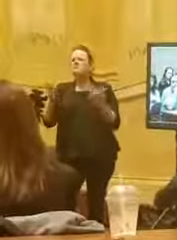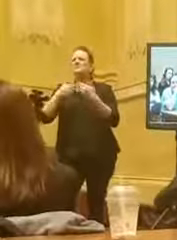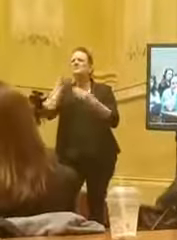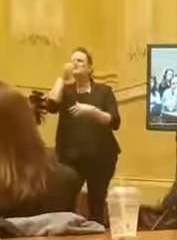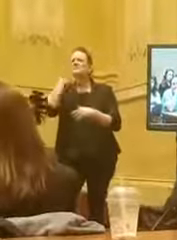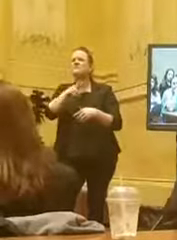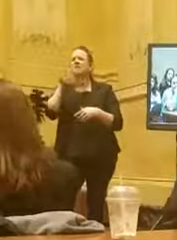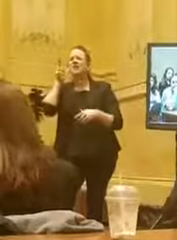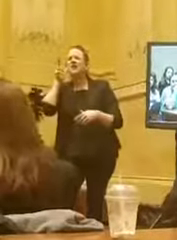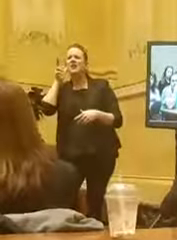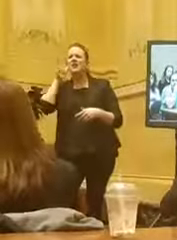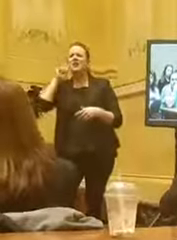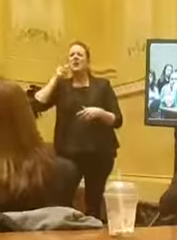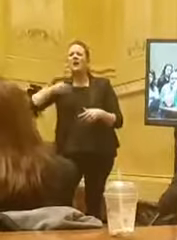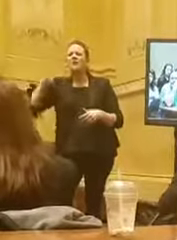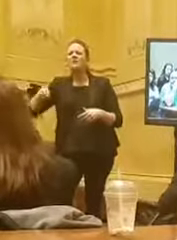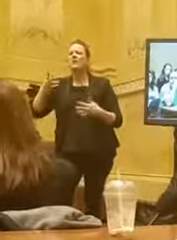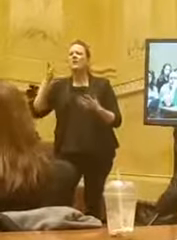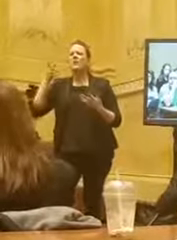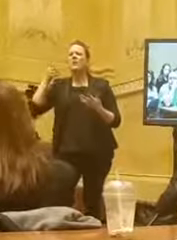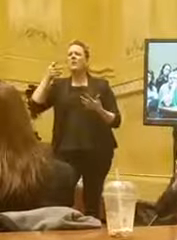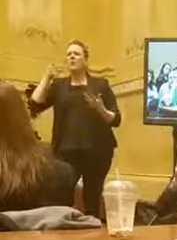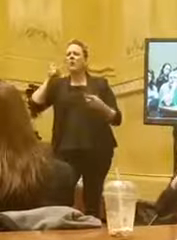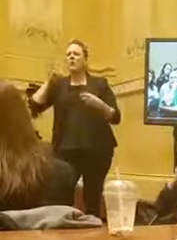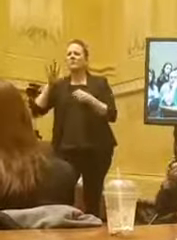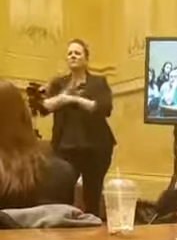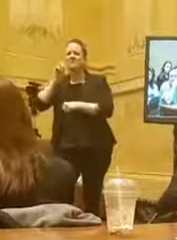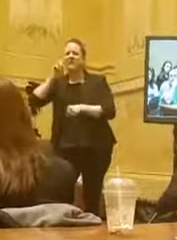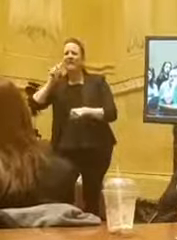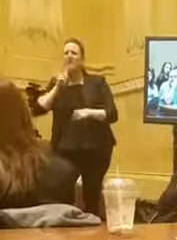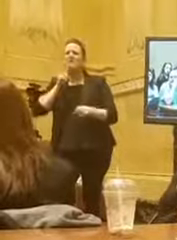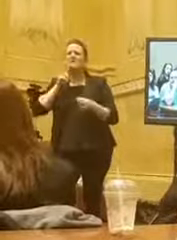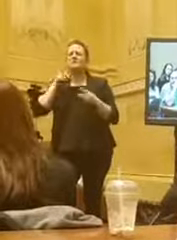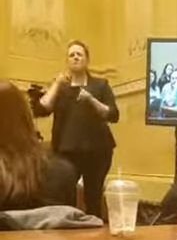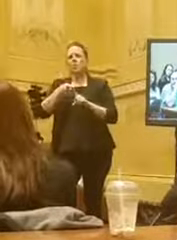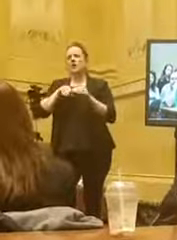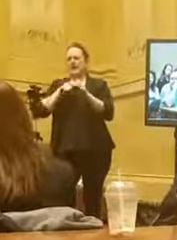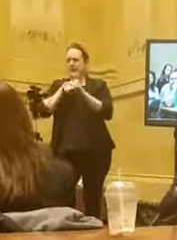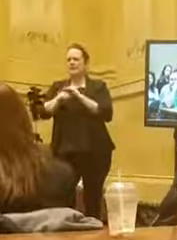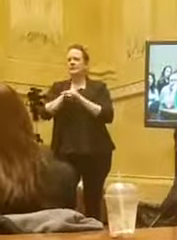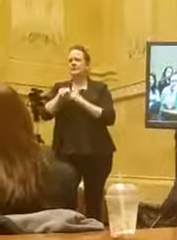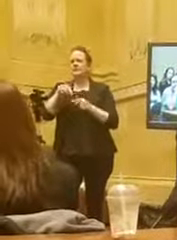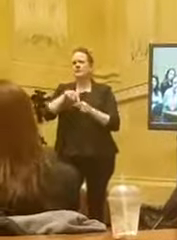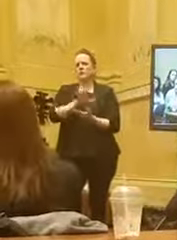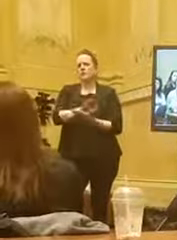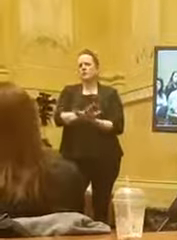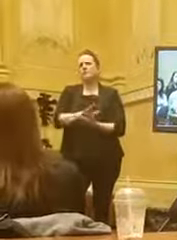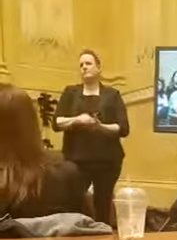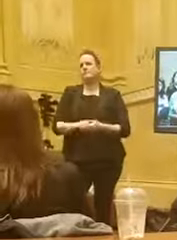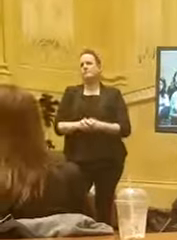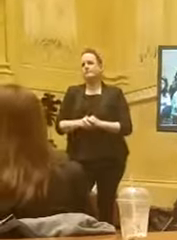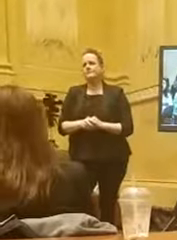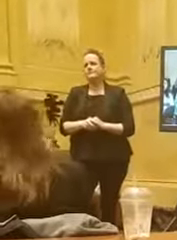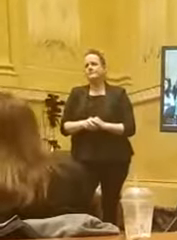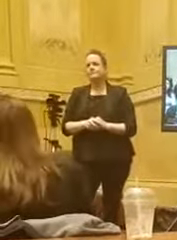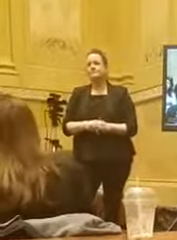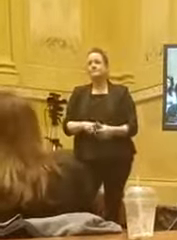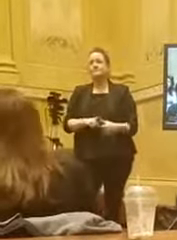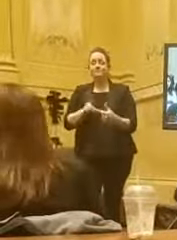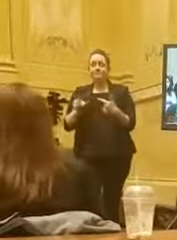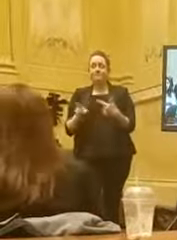in their educational experience. It doesn't matter if they're deaf or if they're hard of hearing or deaf-blind. We want to make sure that all children with hearing loss